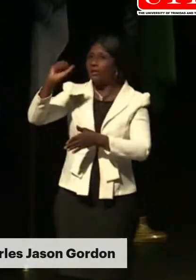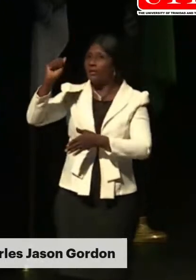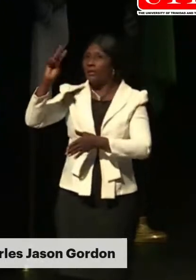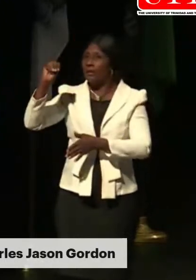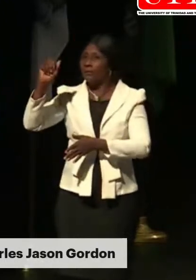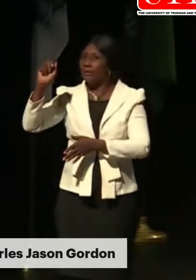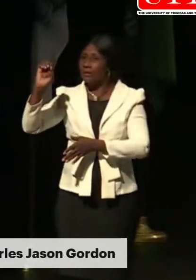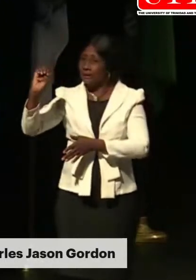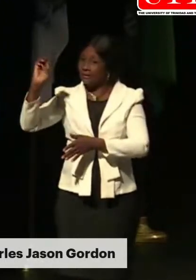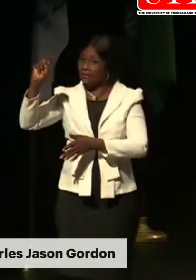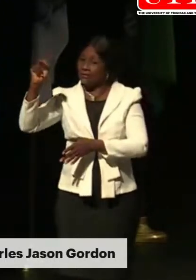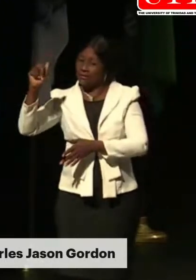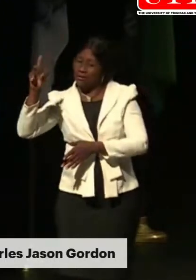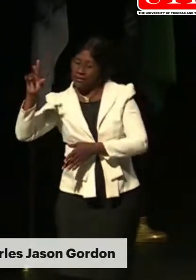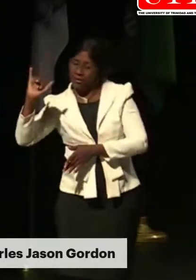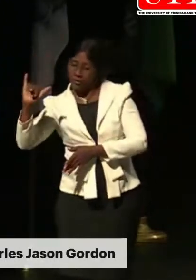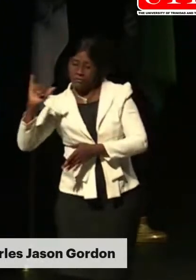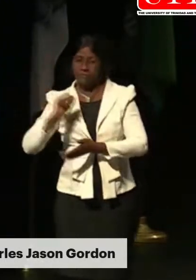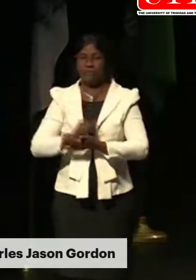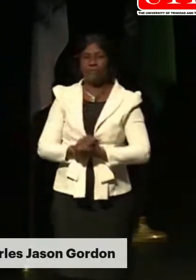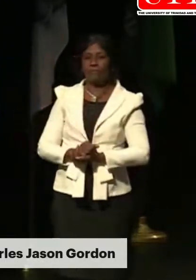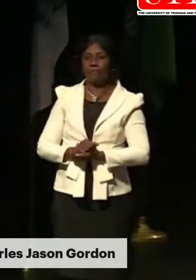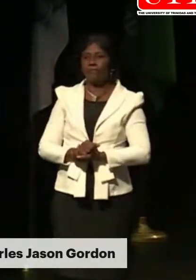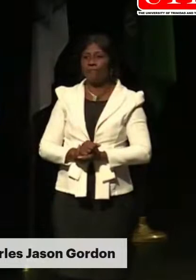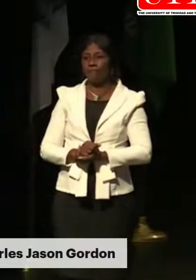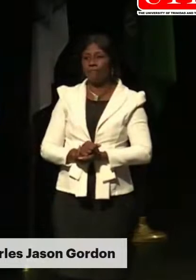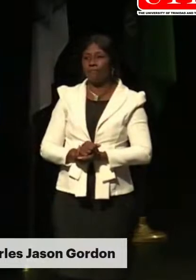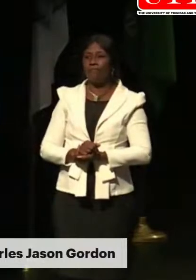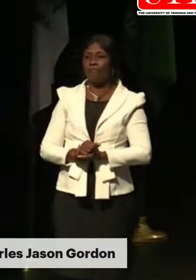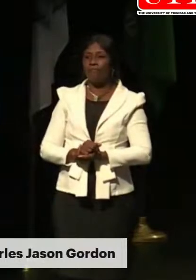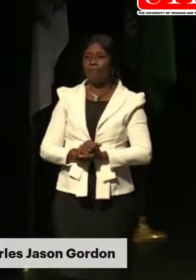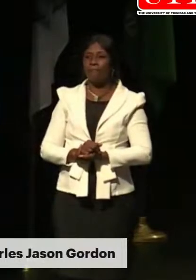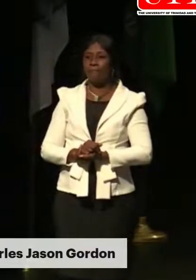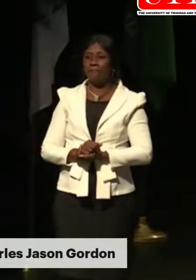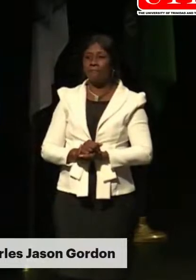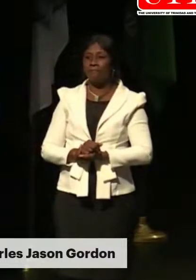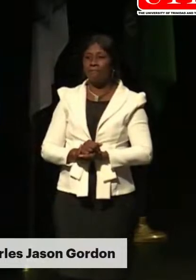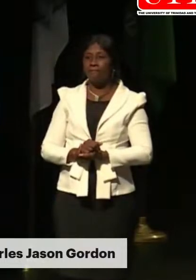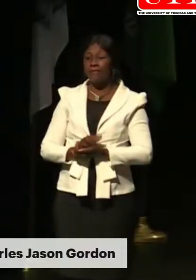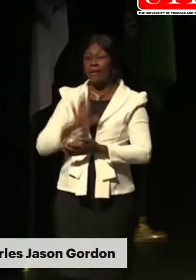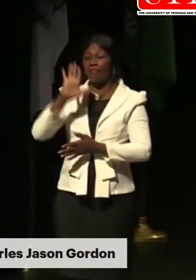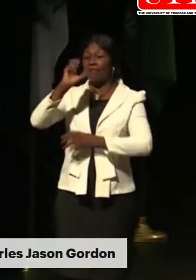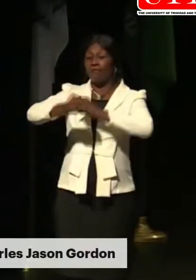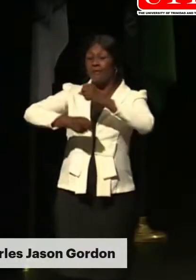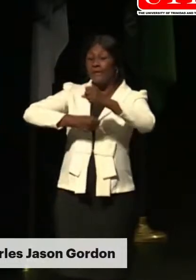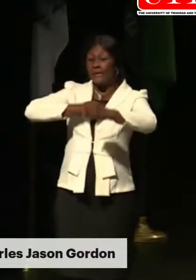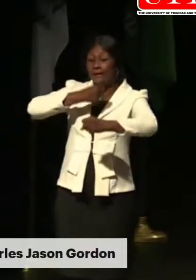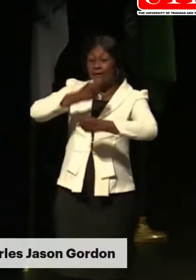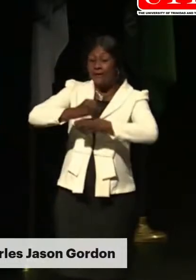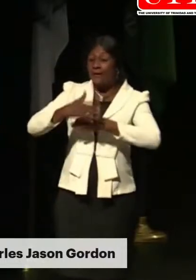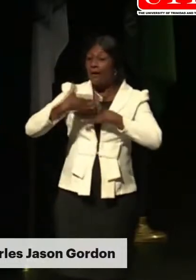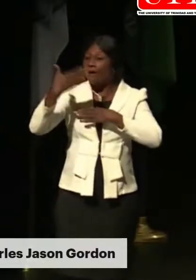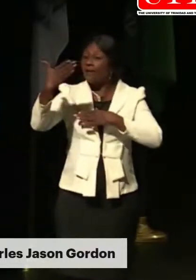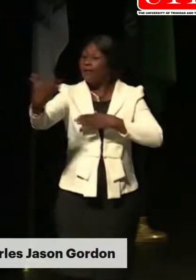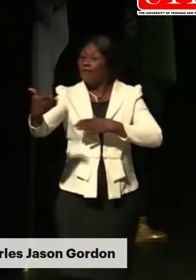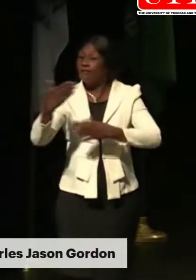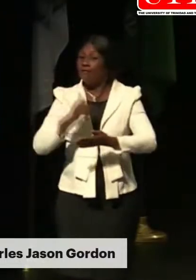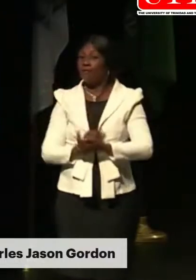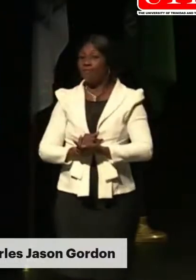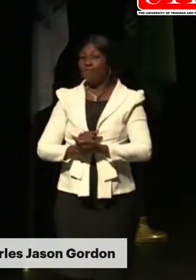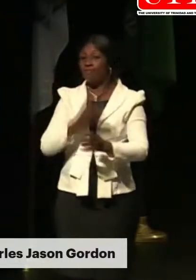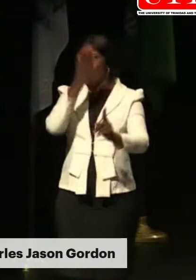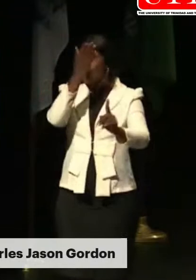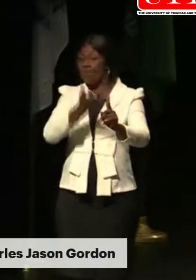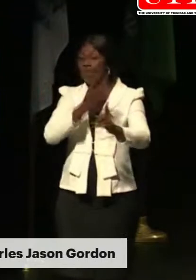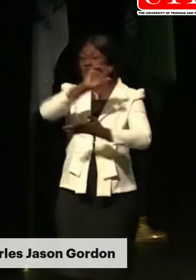the Uganda Martyrs, Mount St. Benedict. 5 years later, Archbishop Gordon